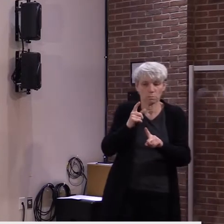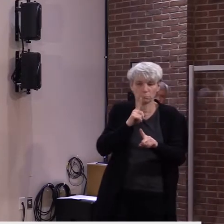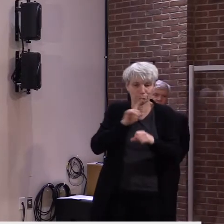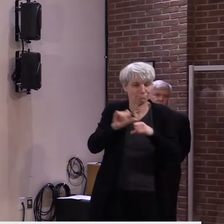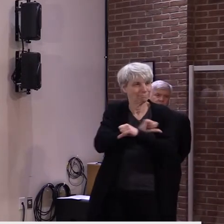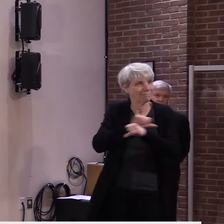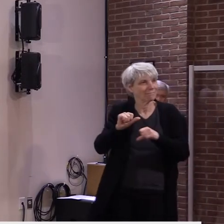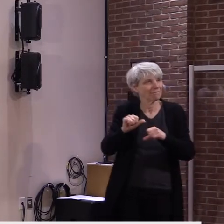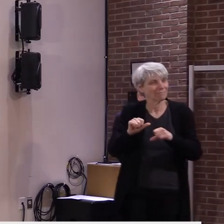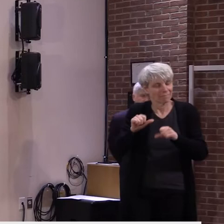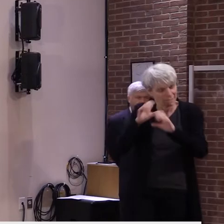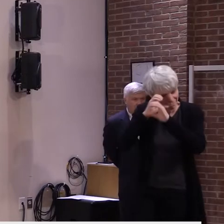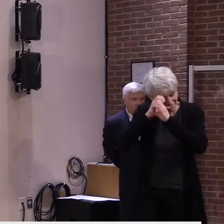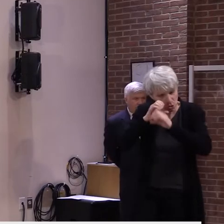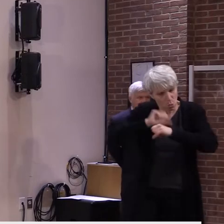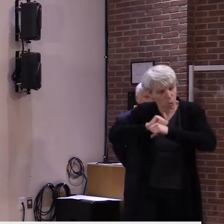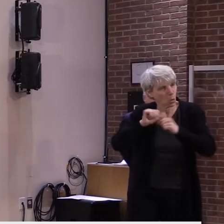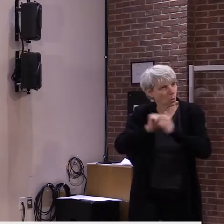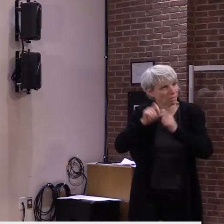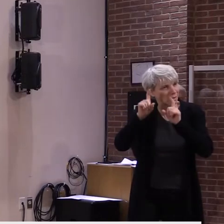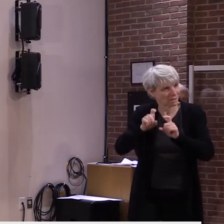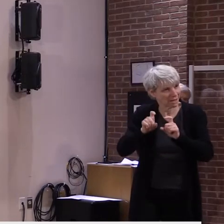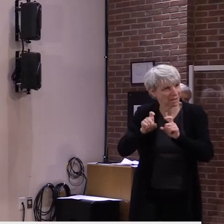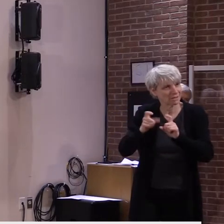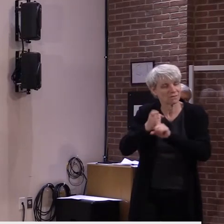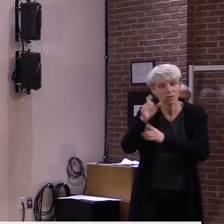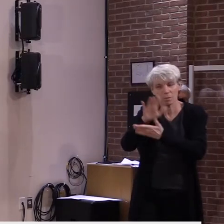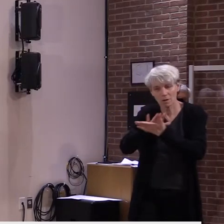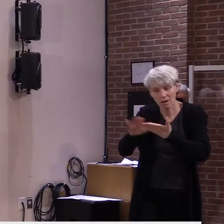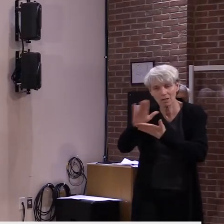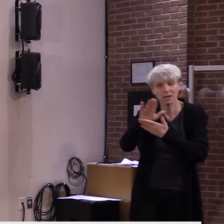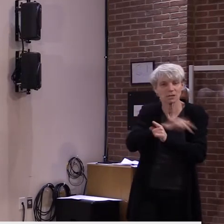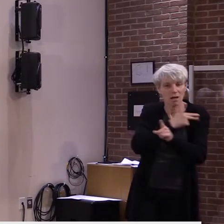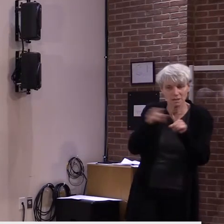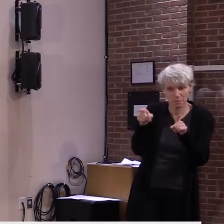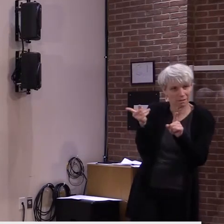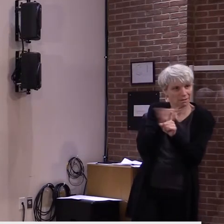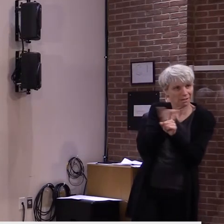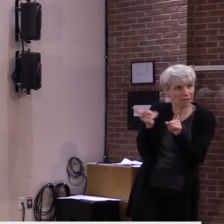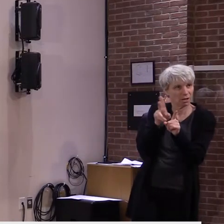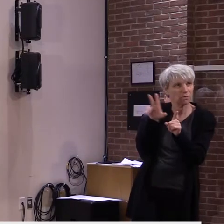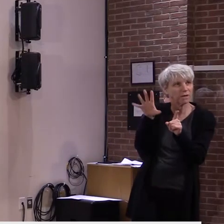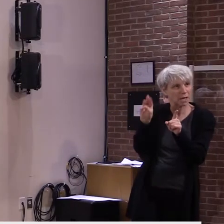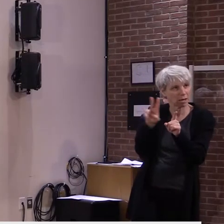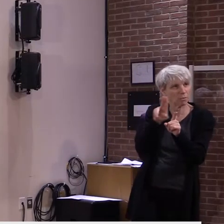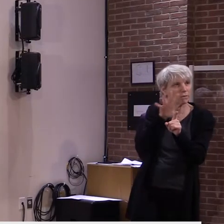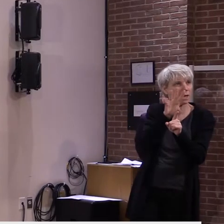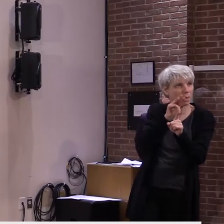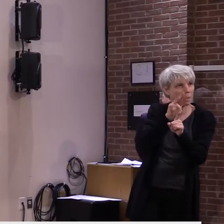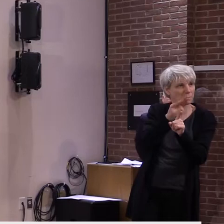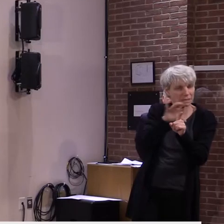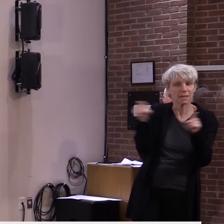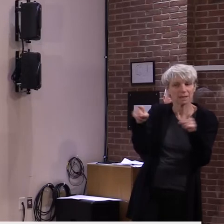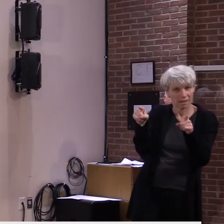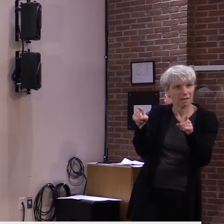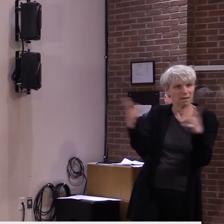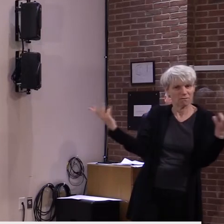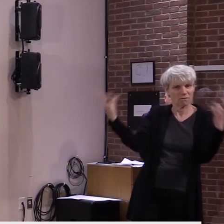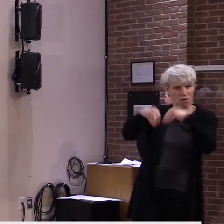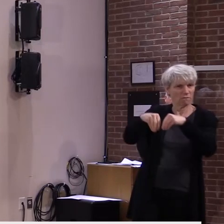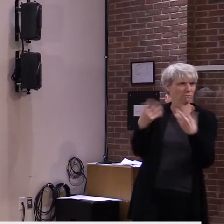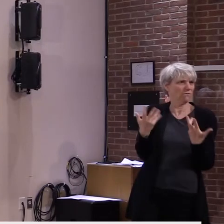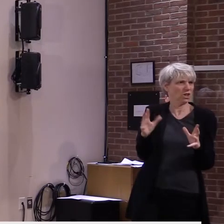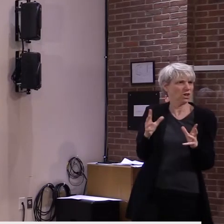test platforms that the college and its medical center apply to this concept. So they're all involved